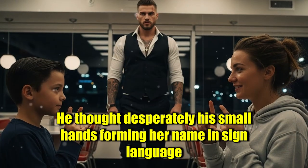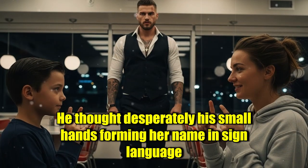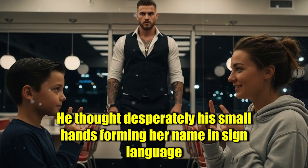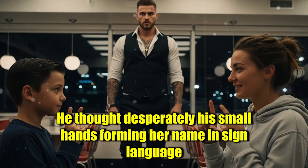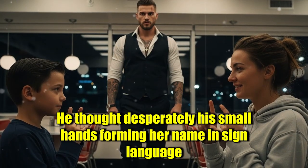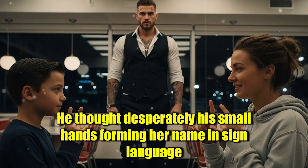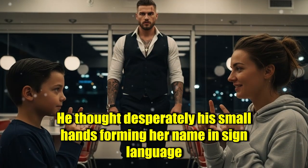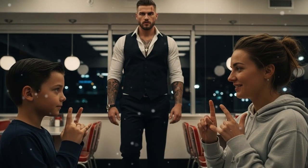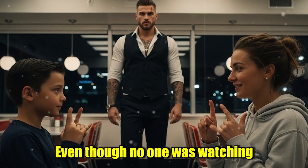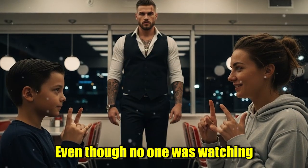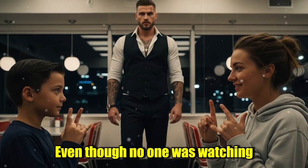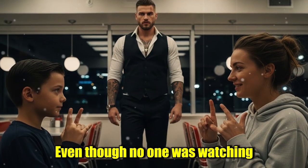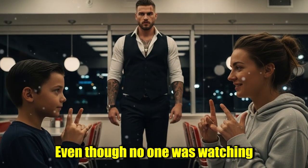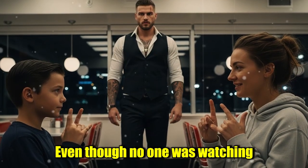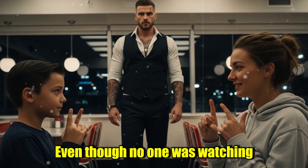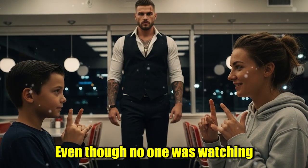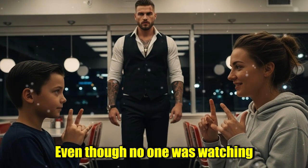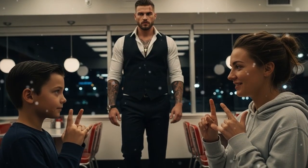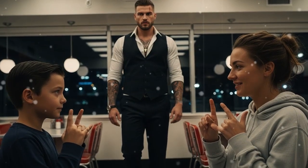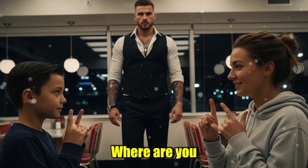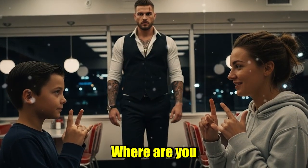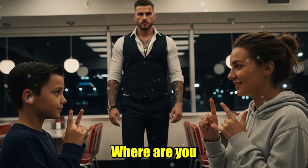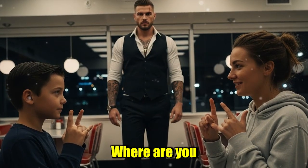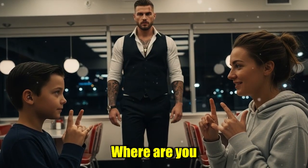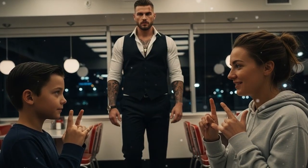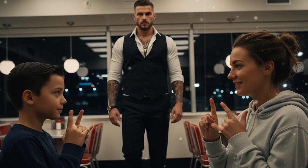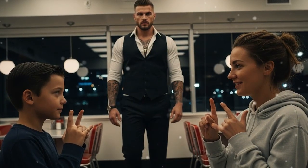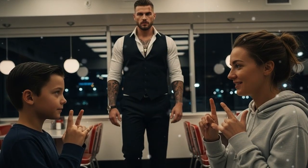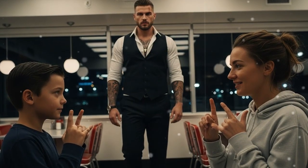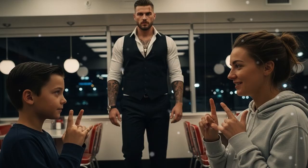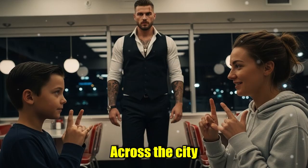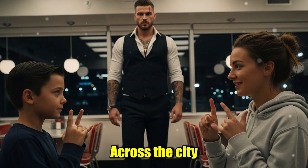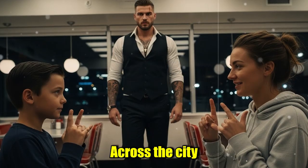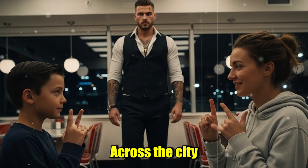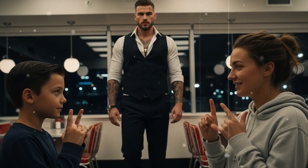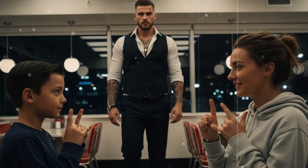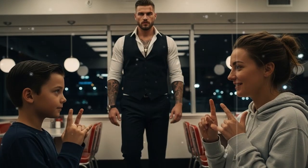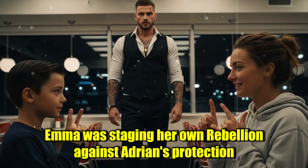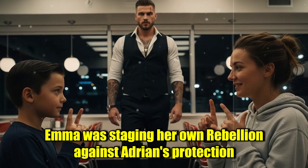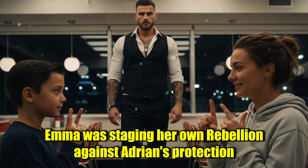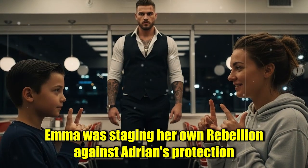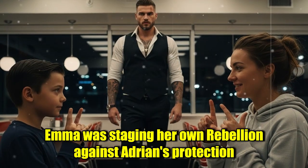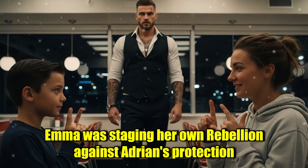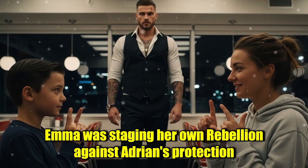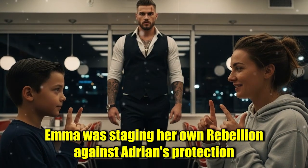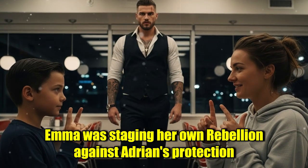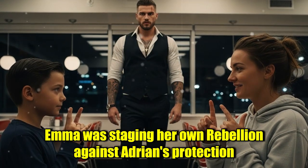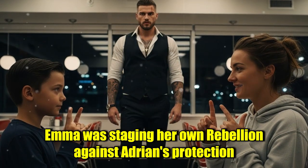in sign language, even though no one was watching. Where are you? Across the city, Emma was staging her own